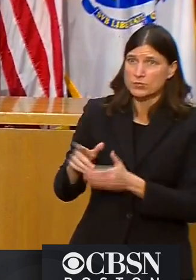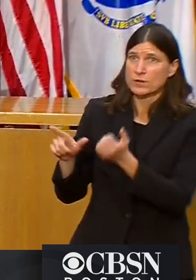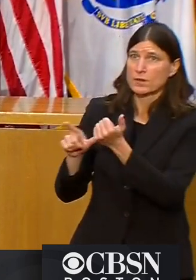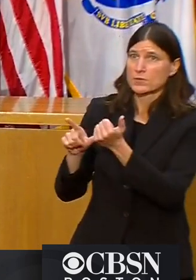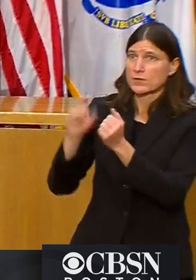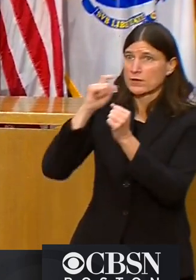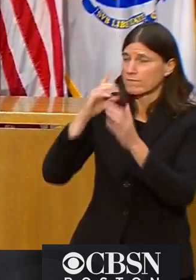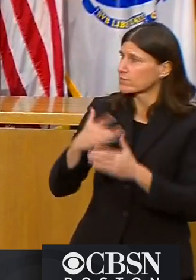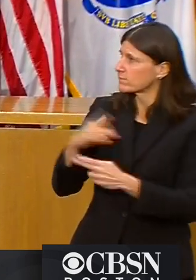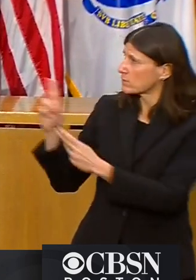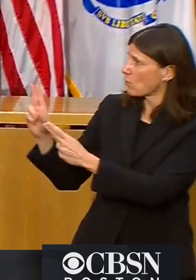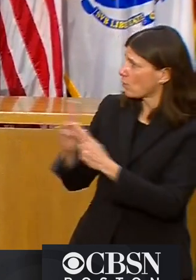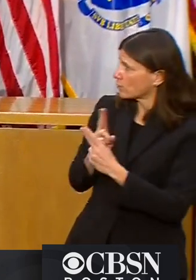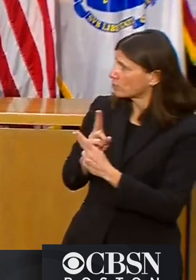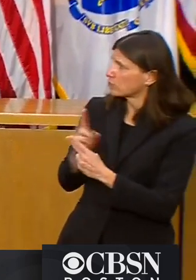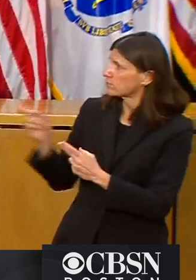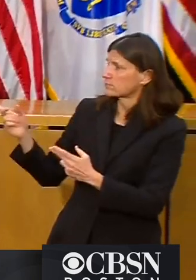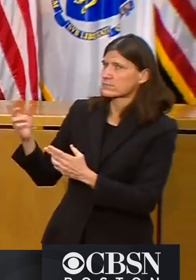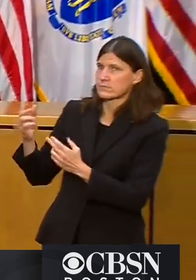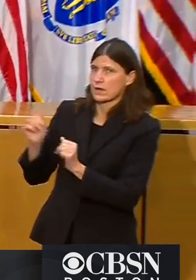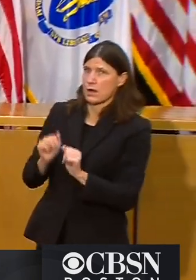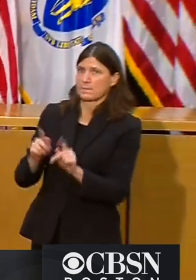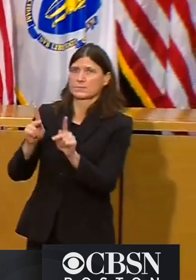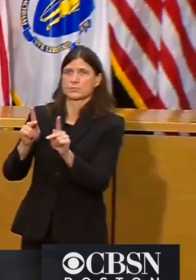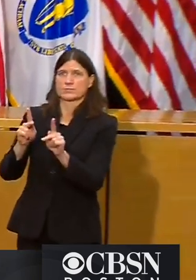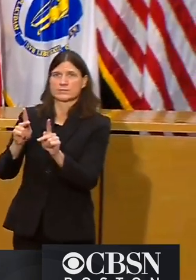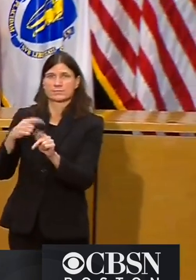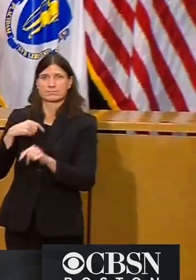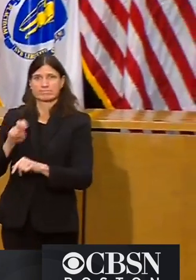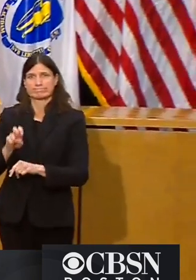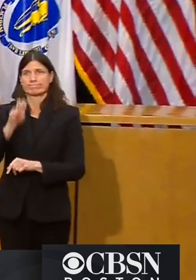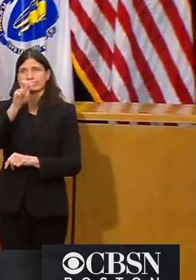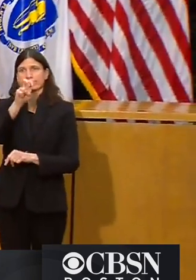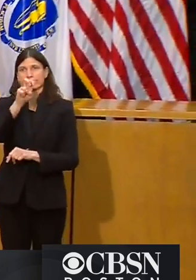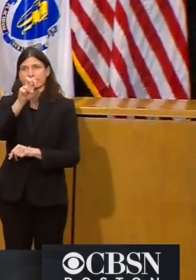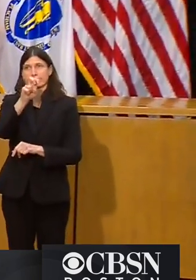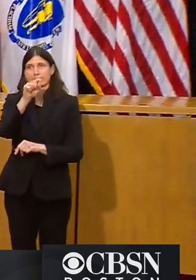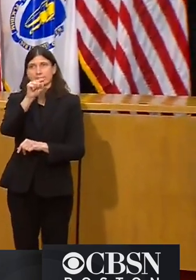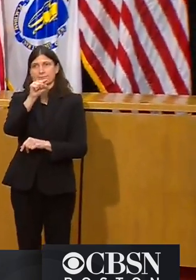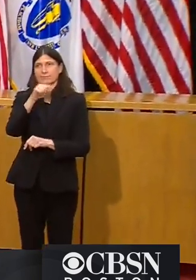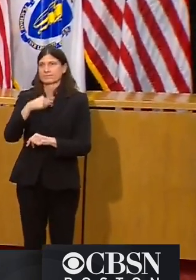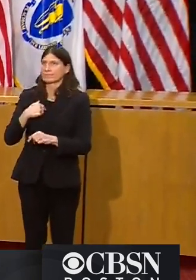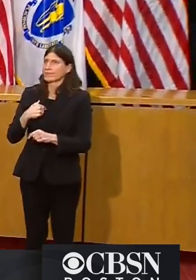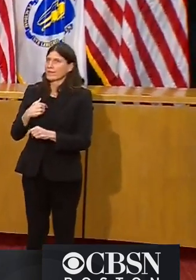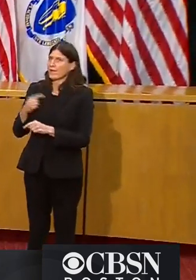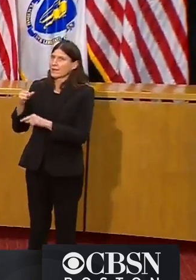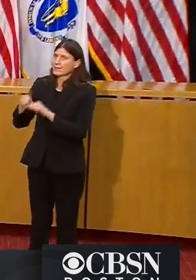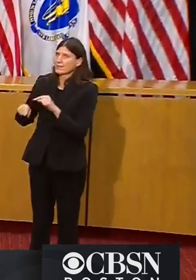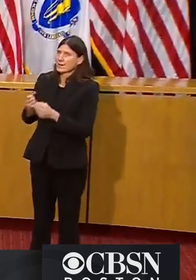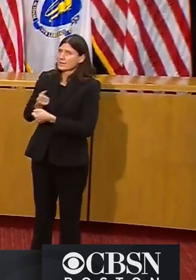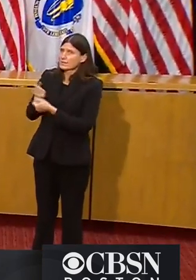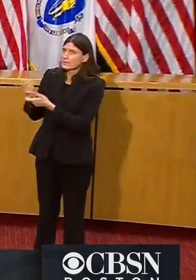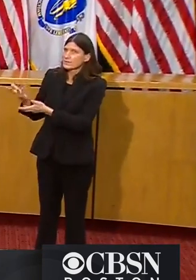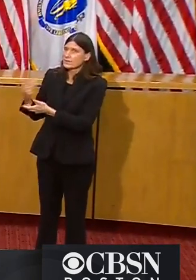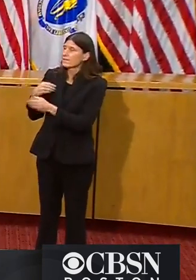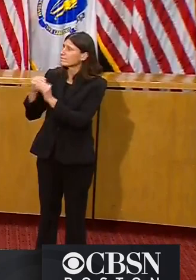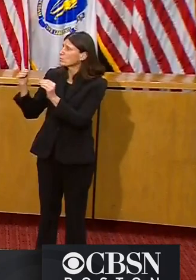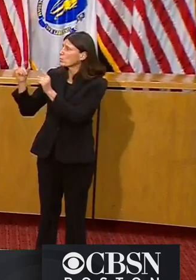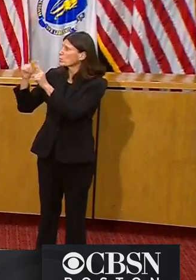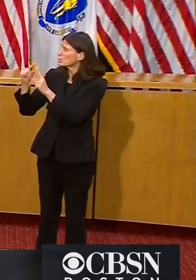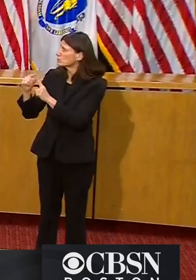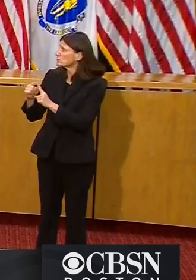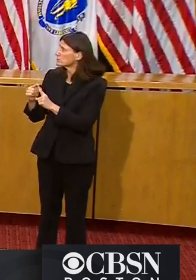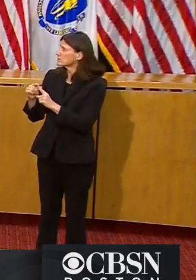It's something that I can't really adequately express. I just don't have the words. But I tell you what I've told you throughout